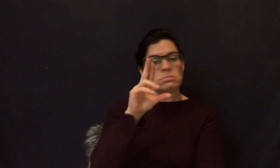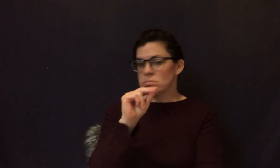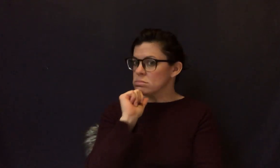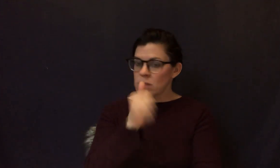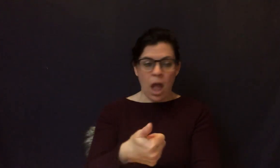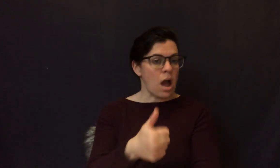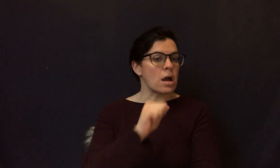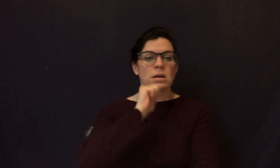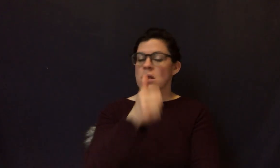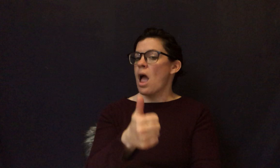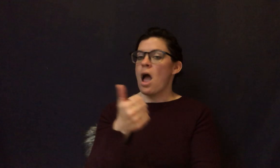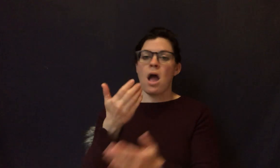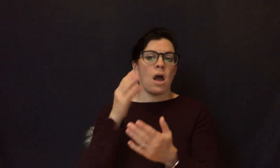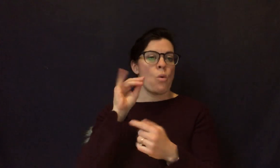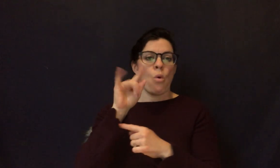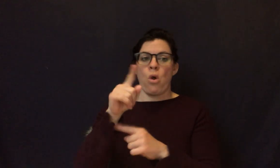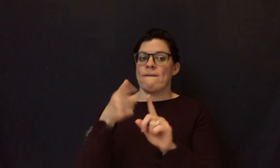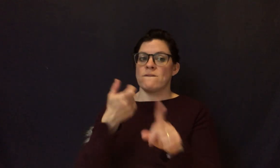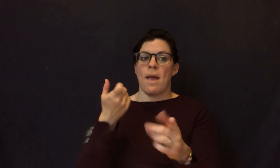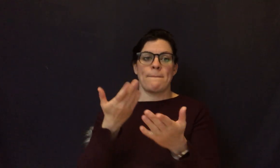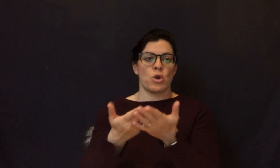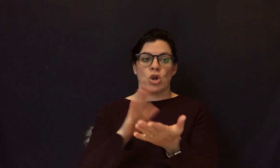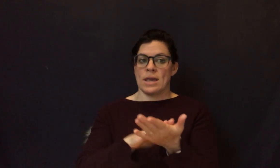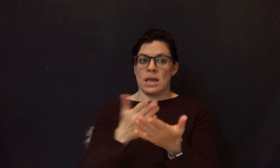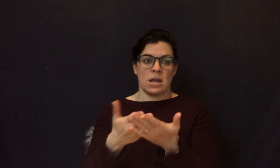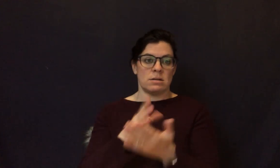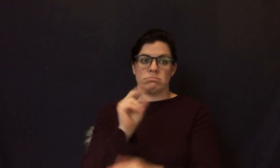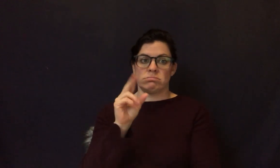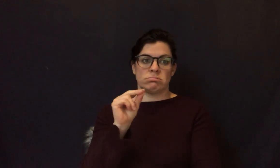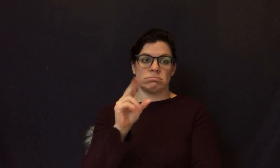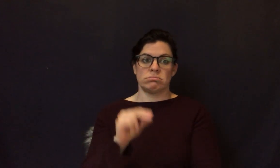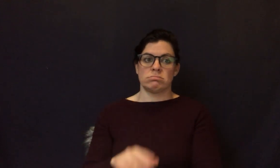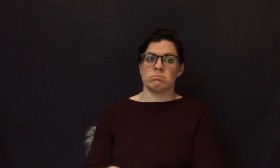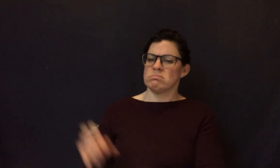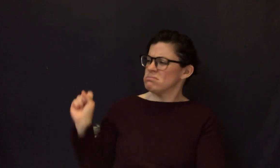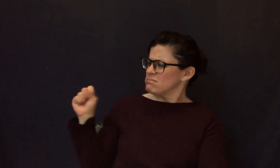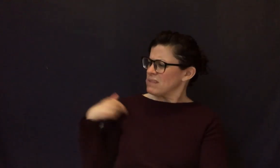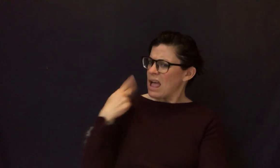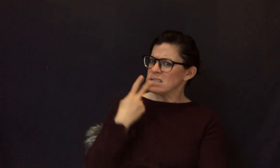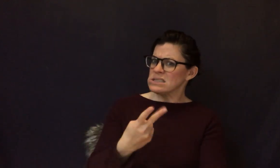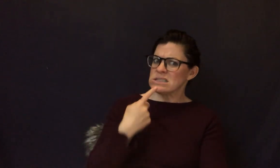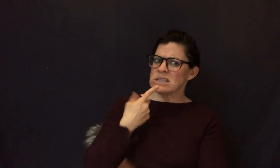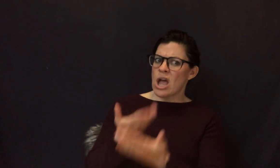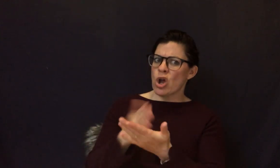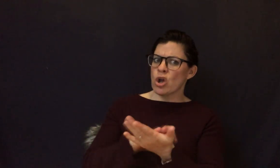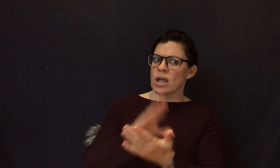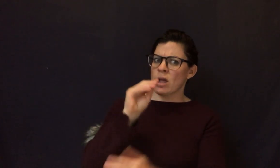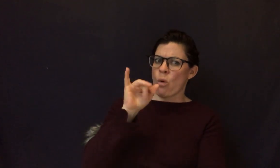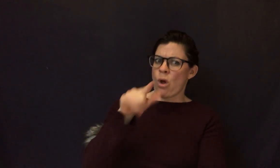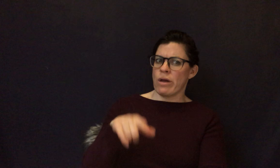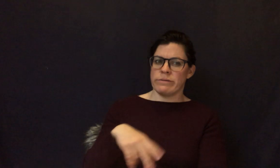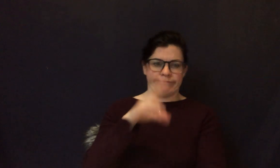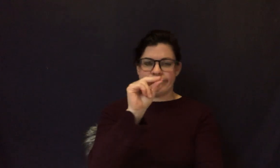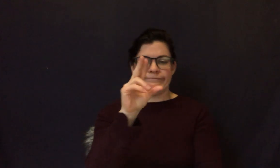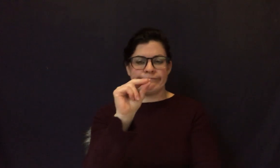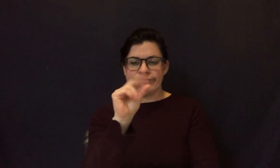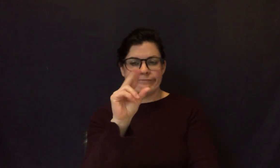says cooking oil. Yeah. Well, cooking Oh, liquid. No, I don't think it says cooking liquids. Yeah, dude. Yeah.